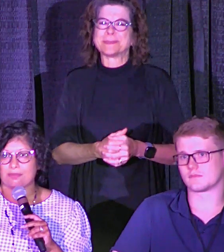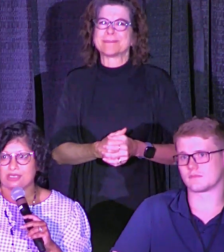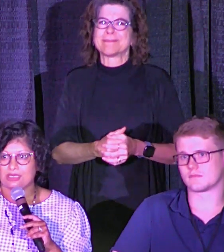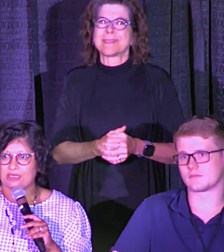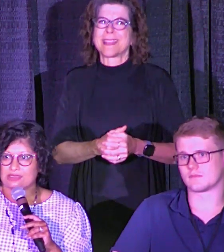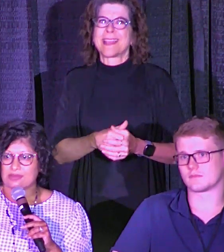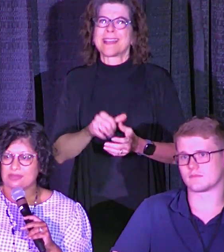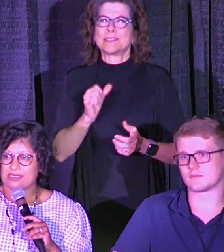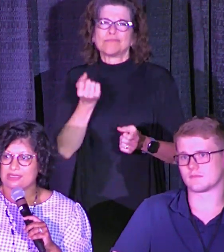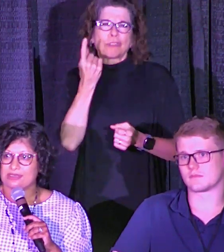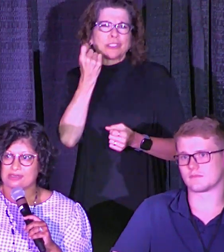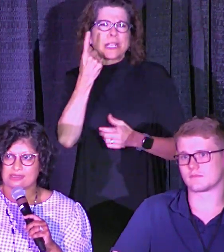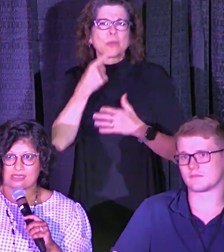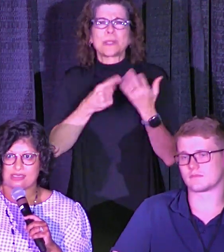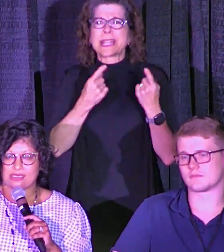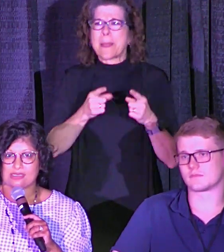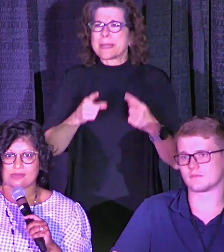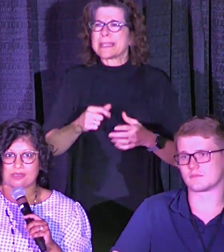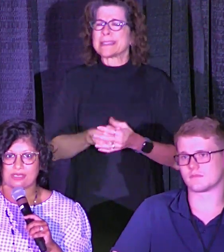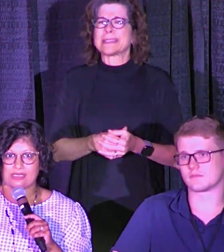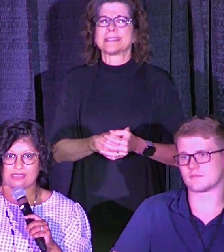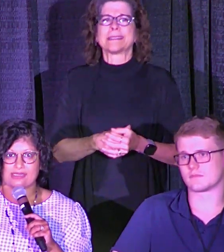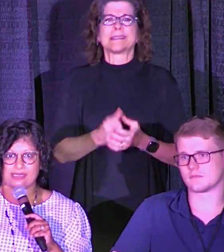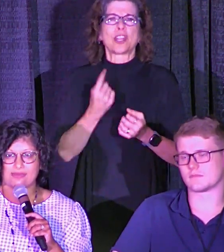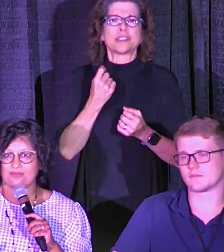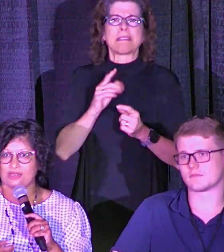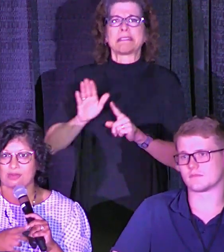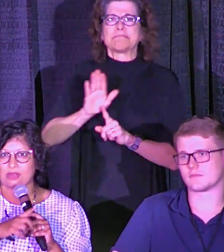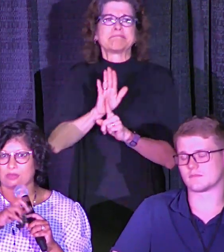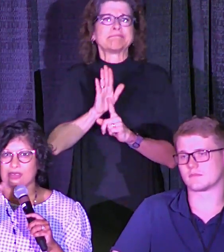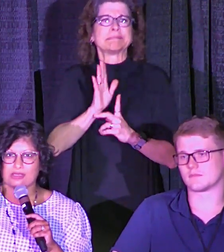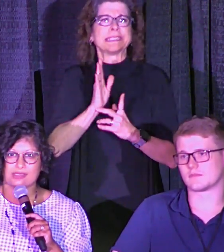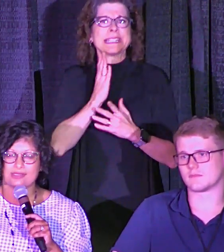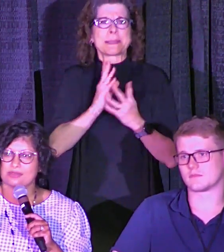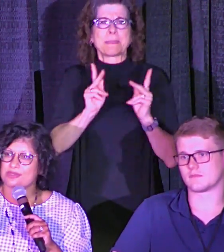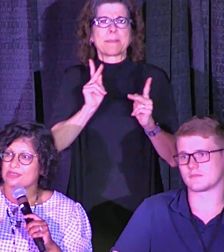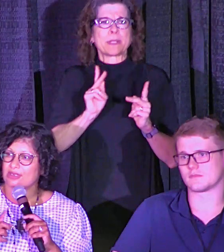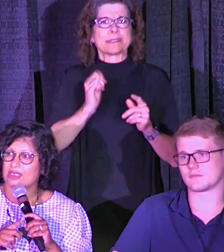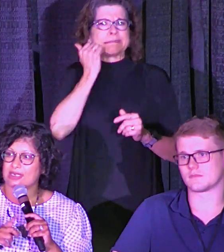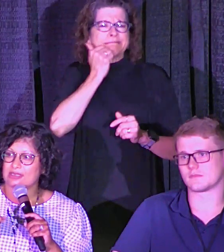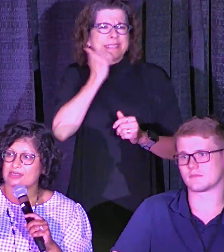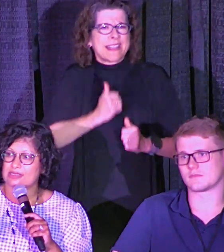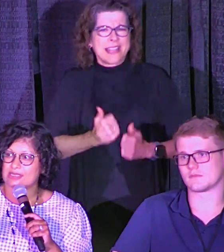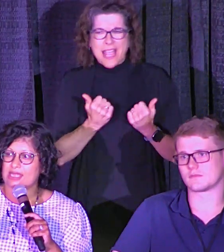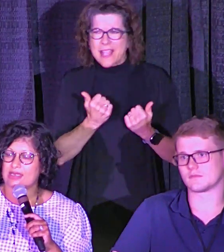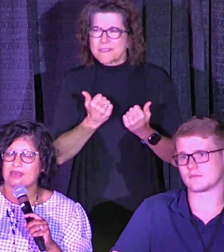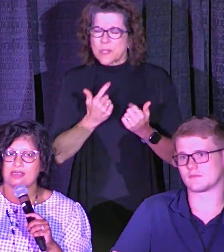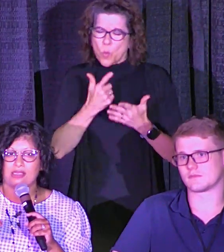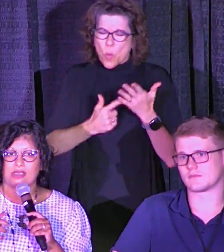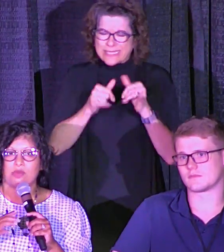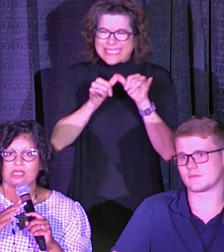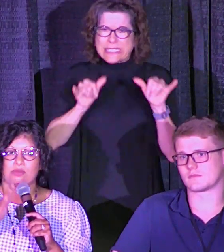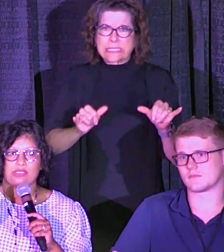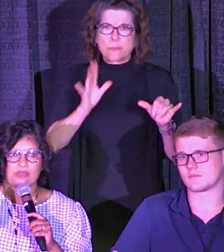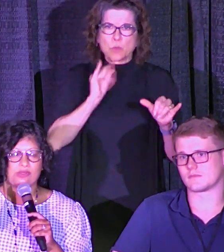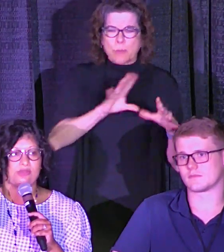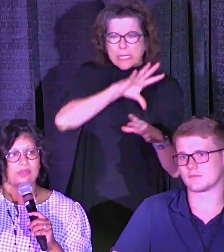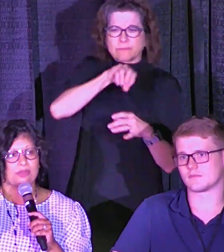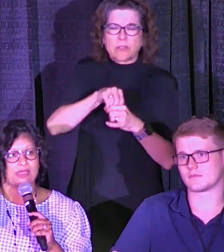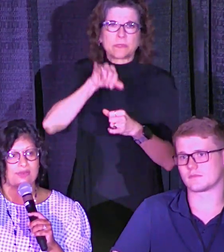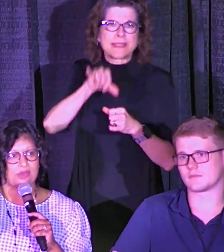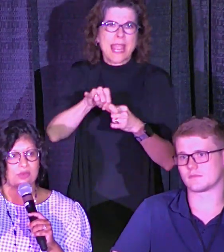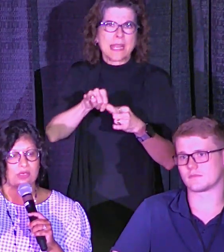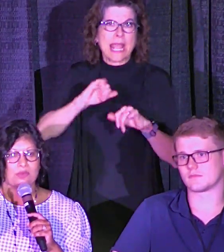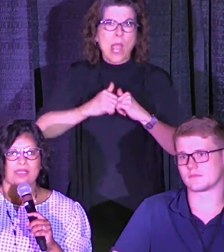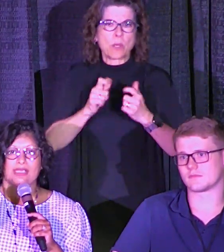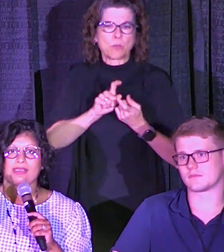what's happening in somebody's day-to-day experience and figure out what are the systems that are connected to that and what can we do to flip